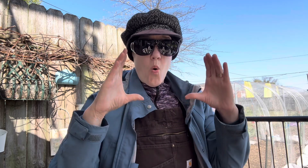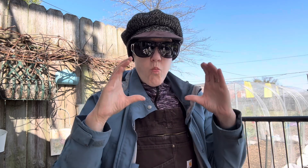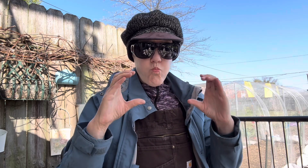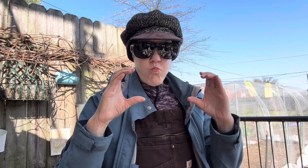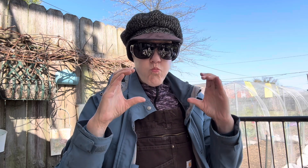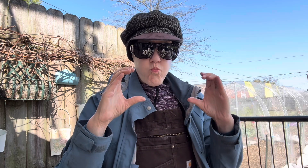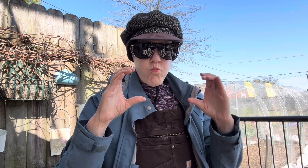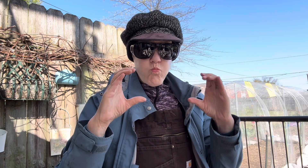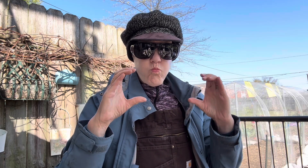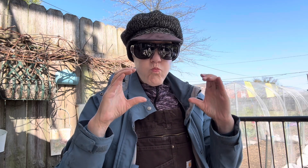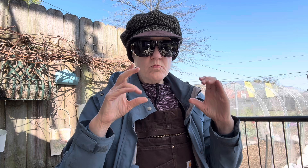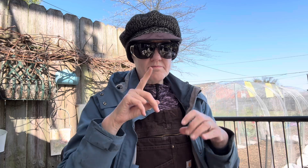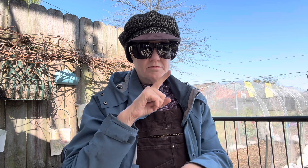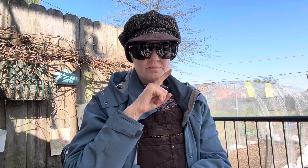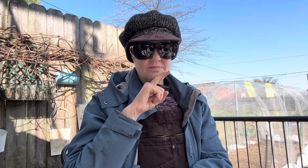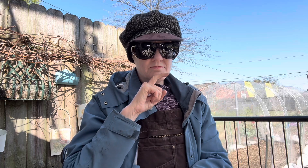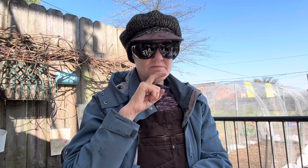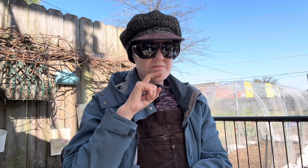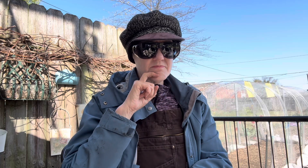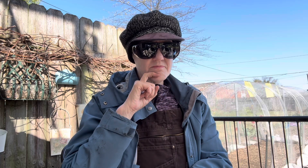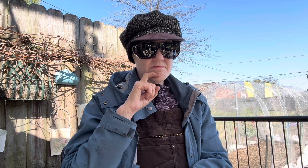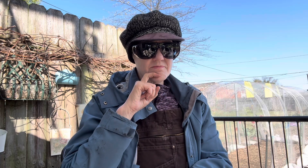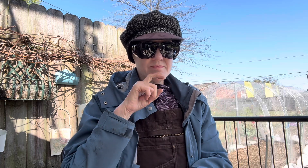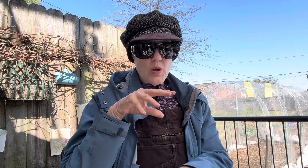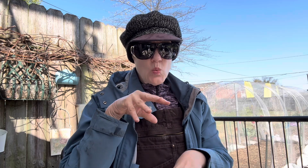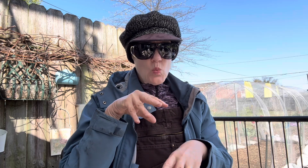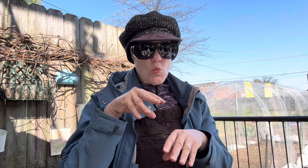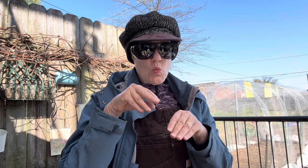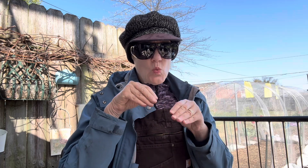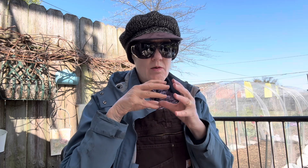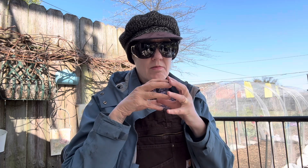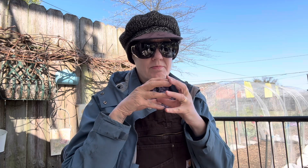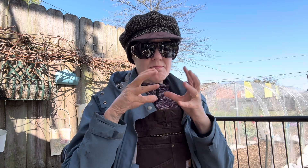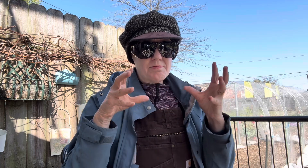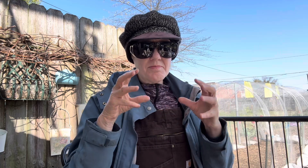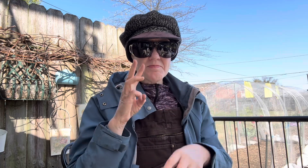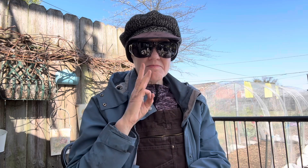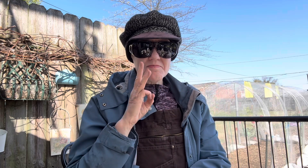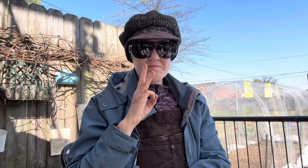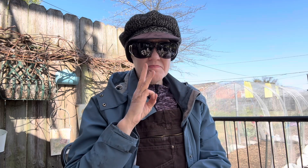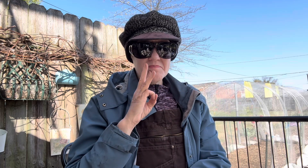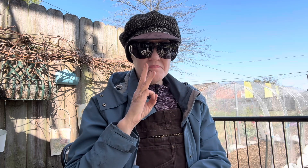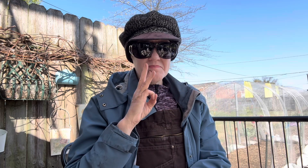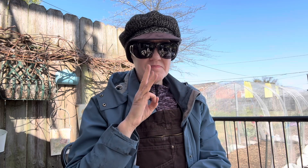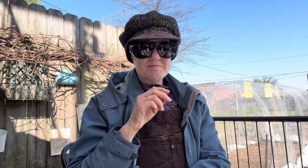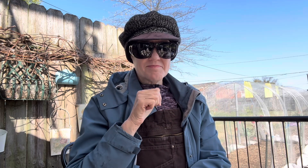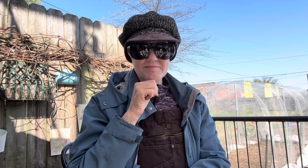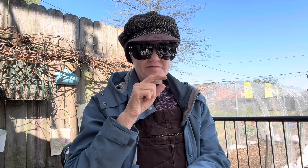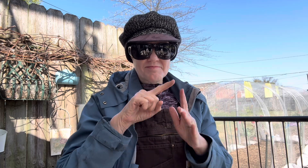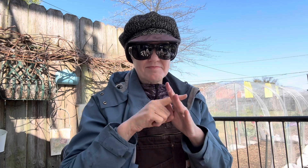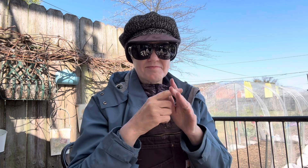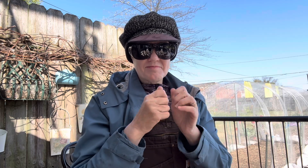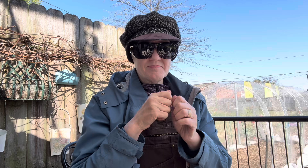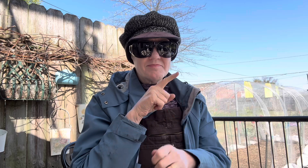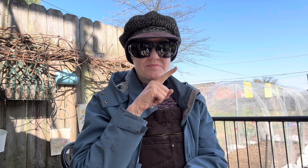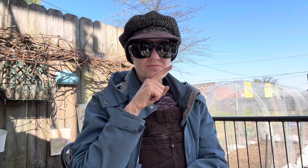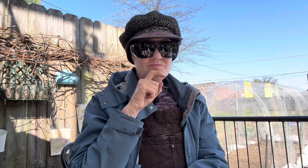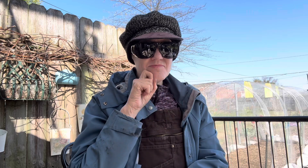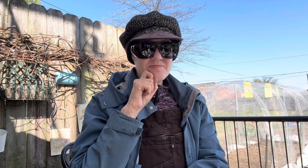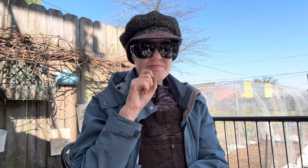Because this one comes compressed, it requires a lot of water to rehydrate. It's really dry. So I don't want to